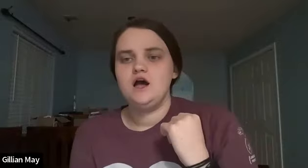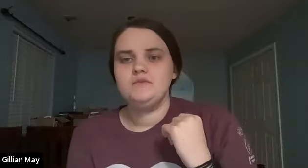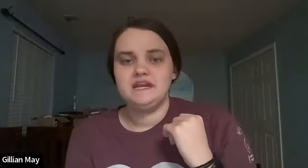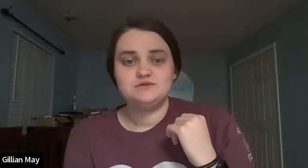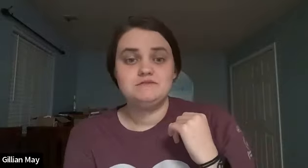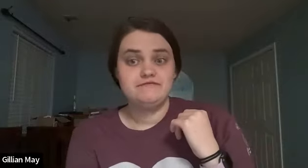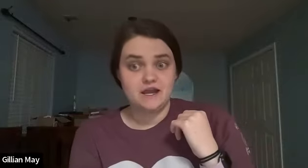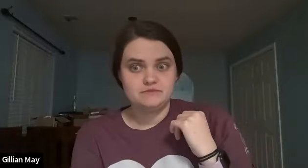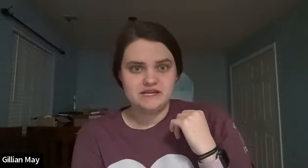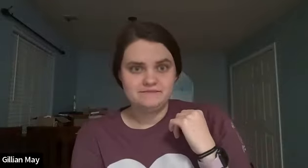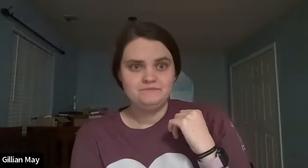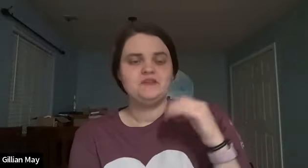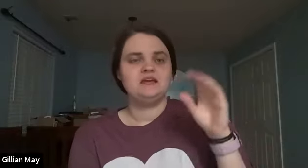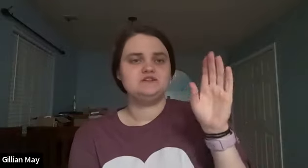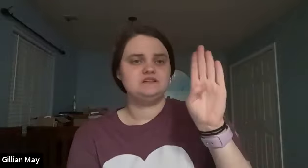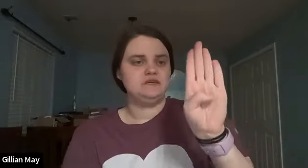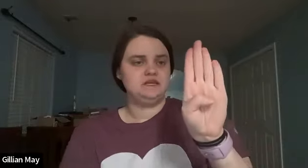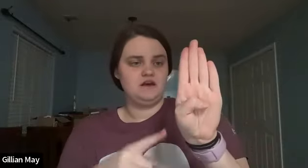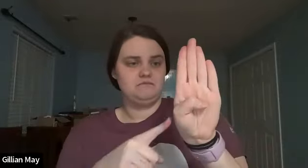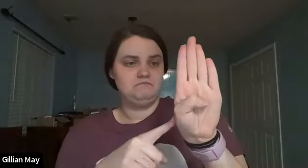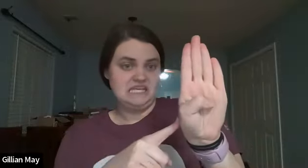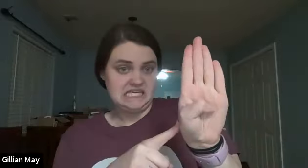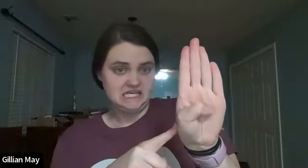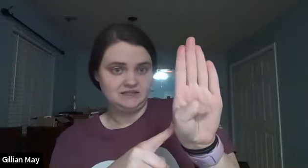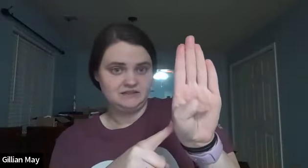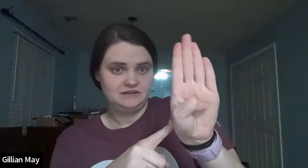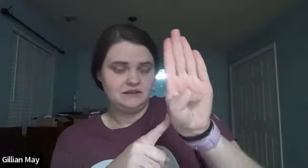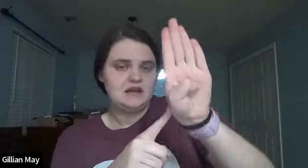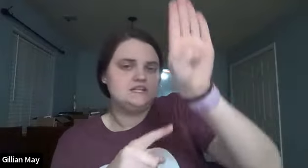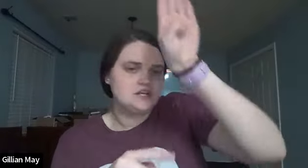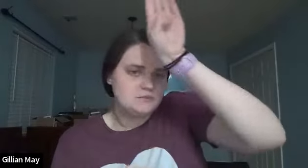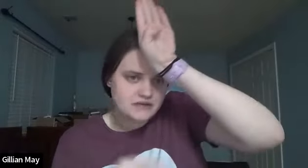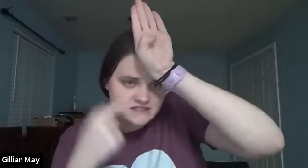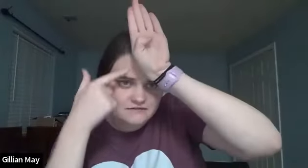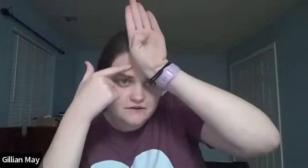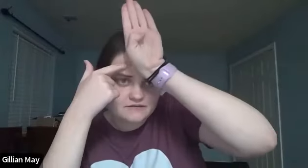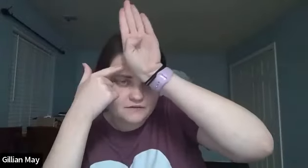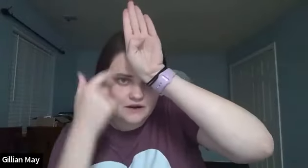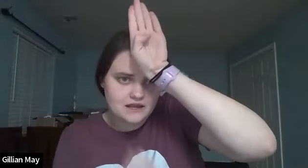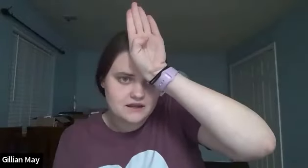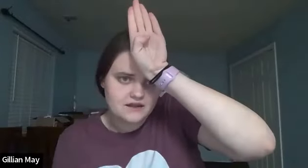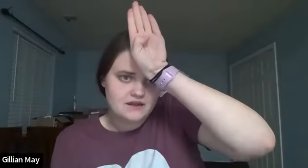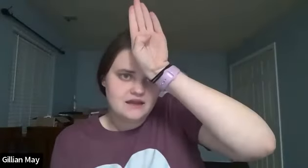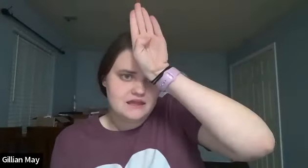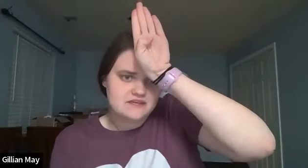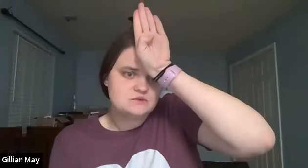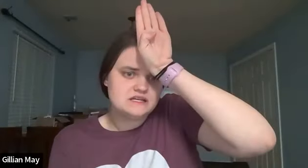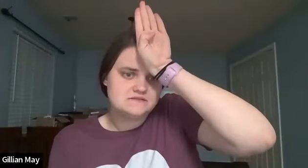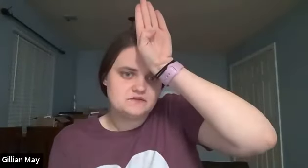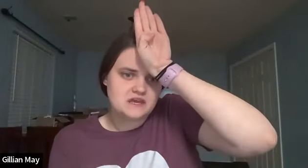The next one, fireman, is going to be a B, and you're going to bring it to the front of your forehead. And this one is, if you think